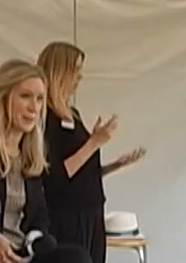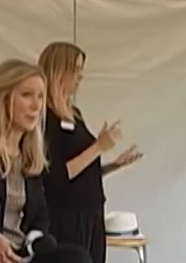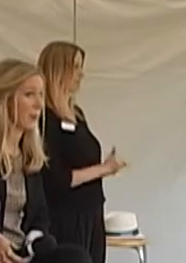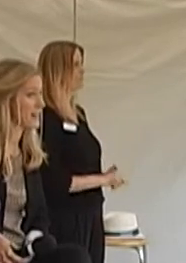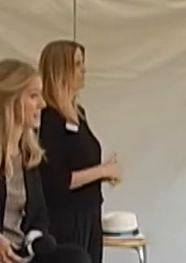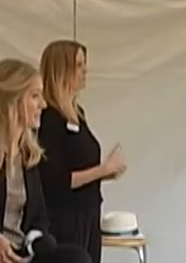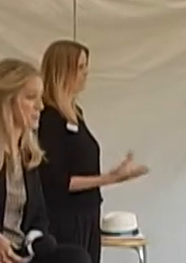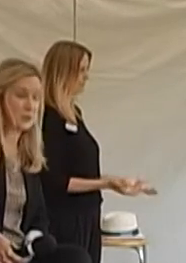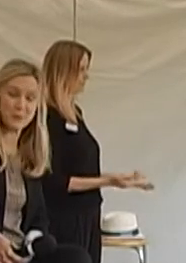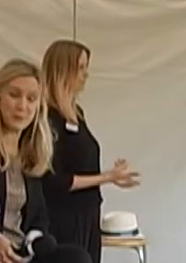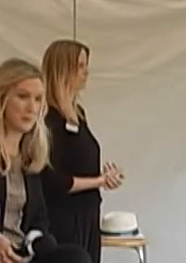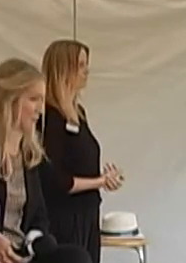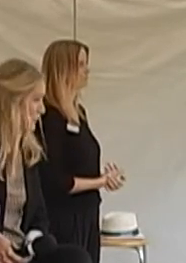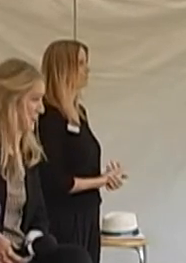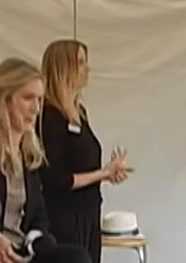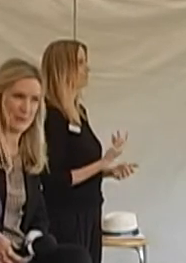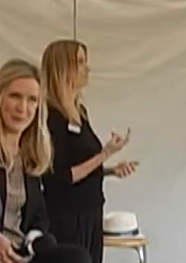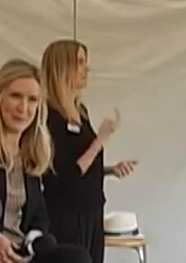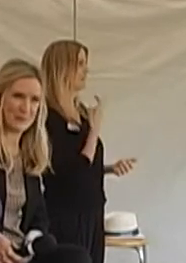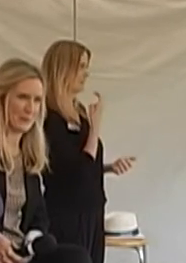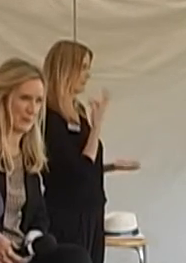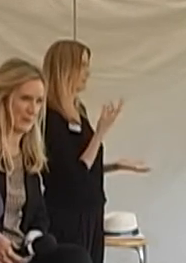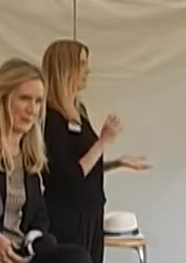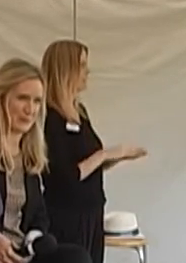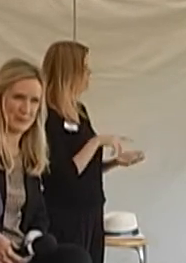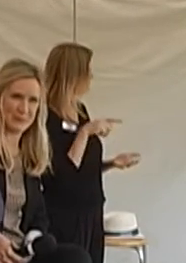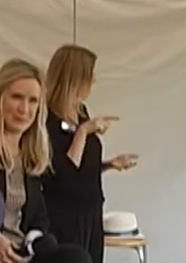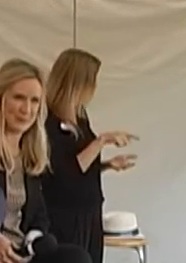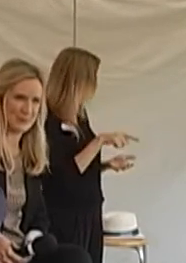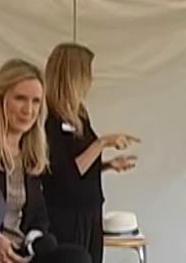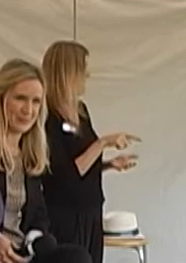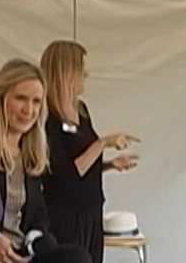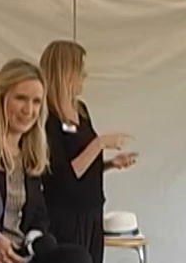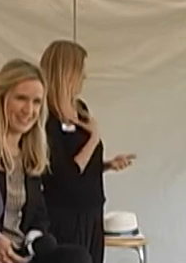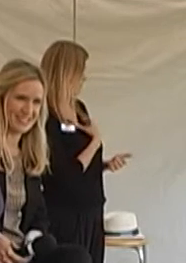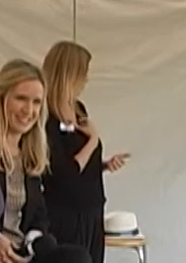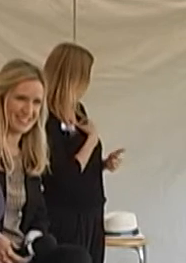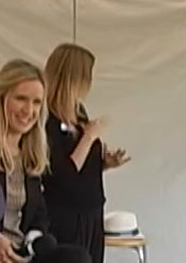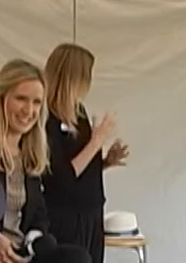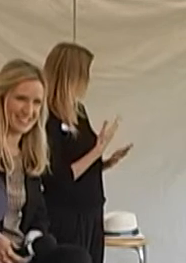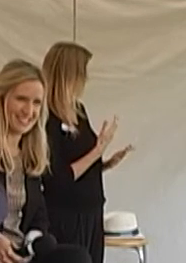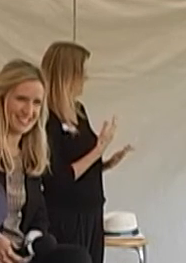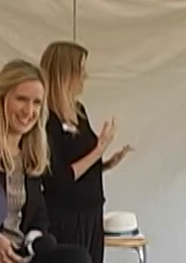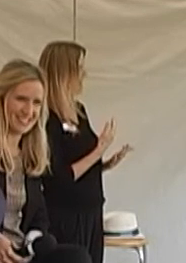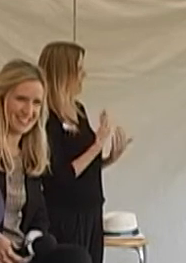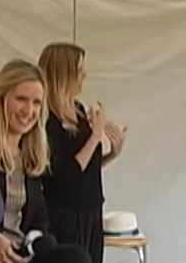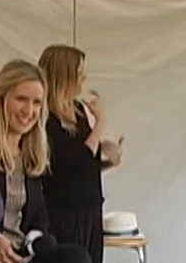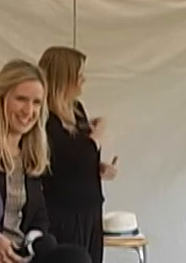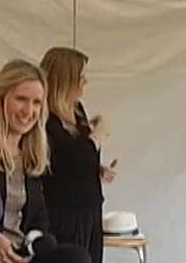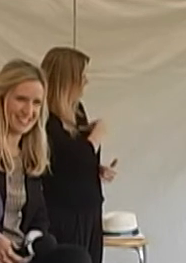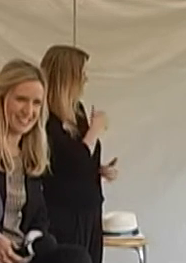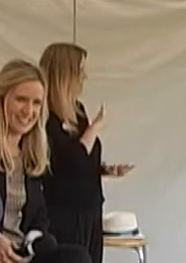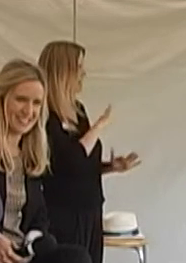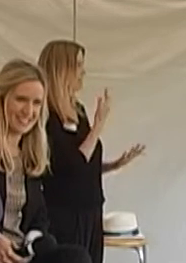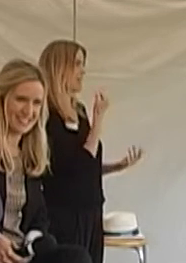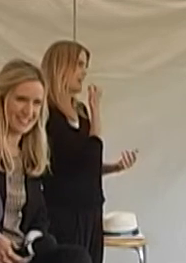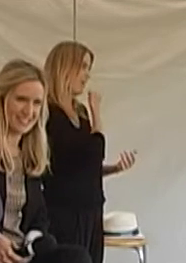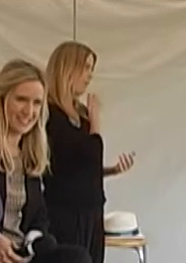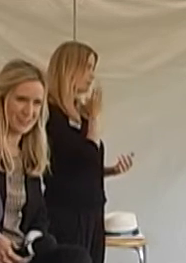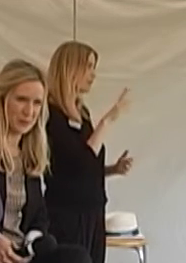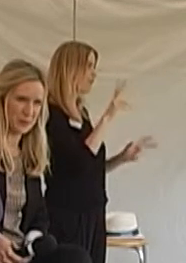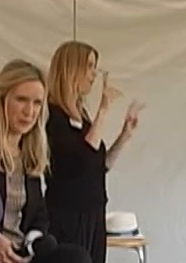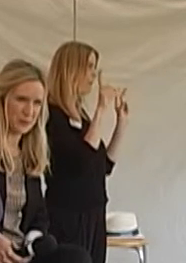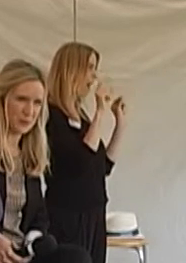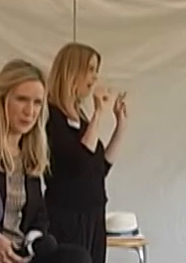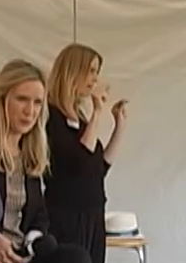So is that the key to either personal or national happiness, that you